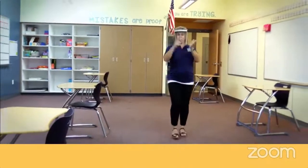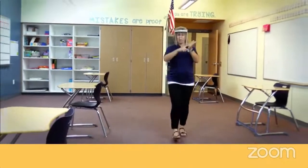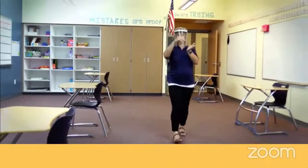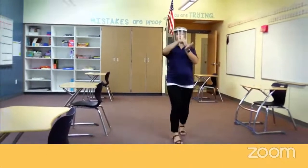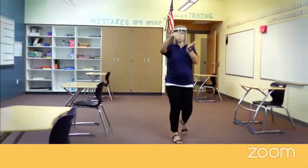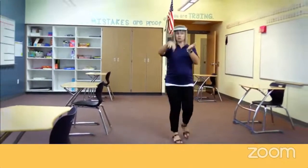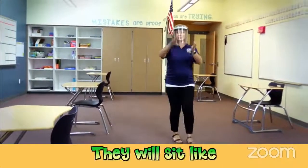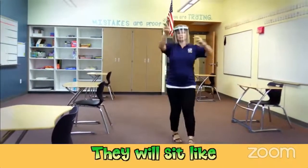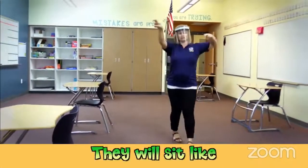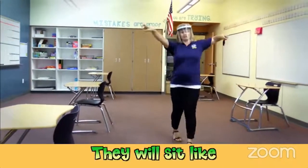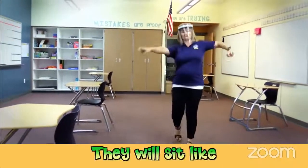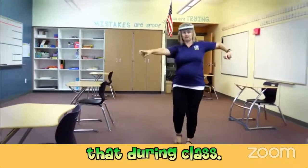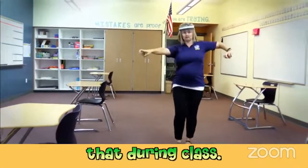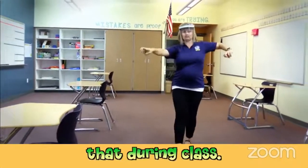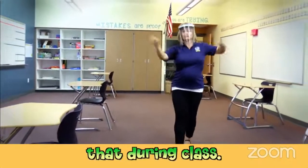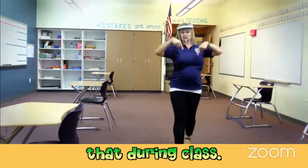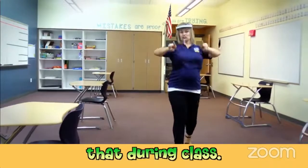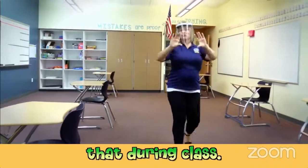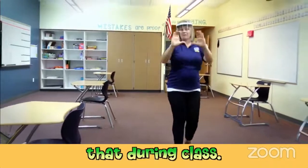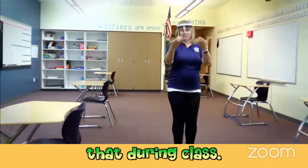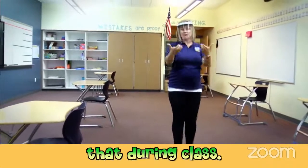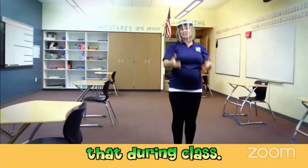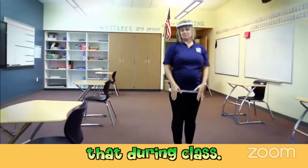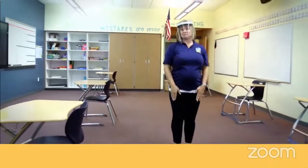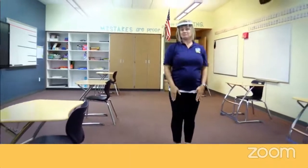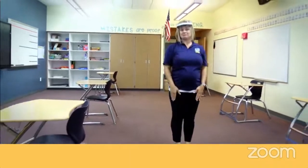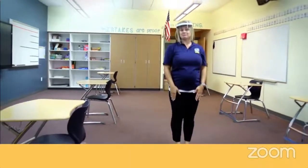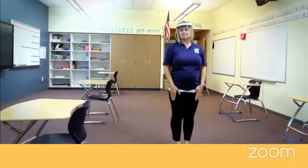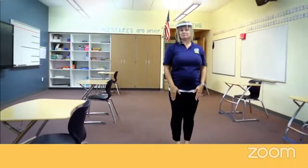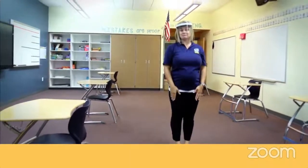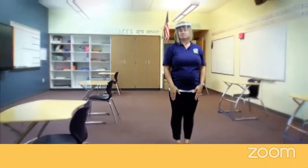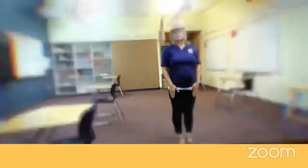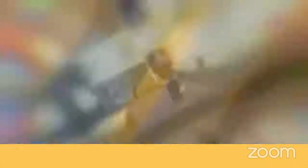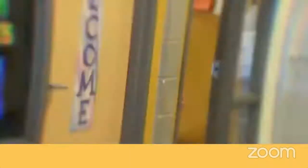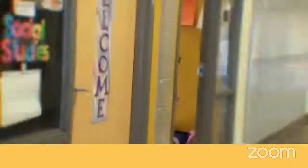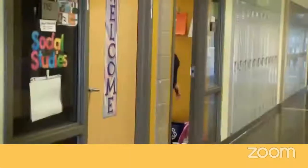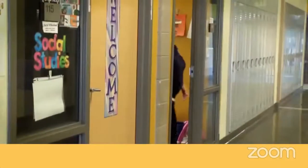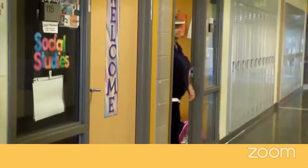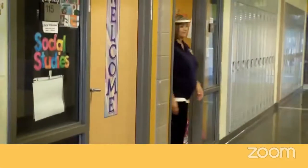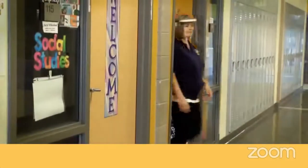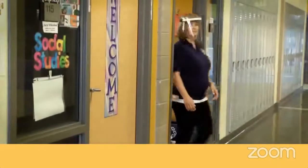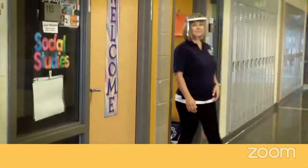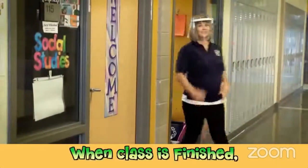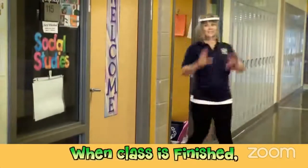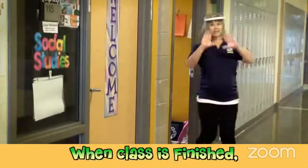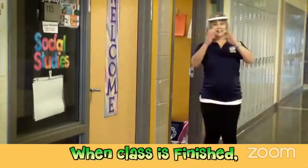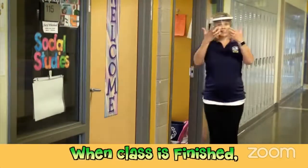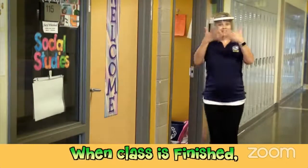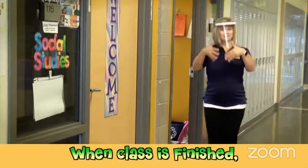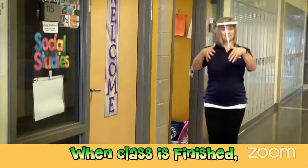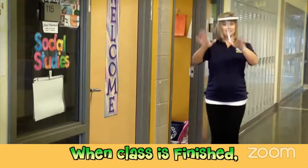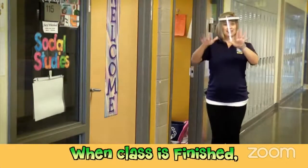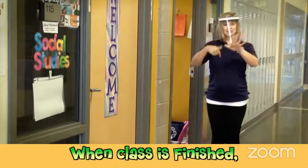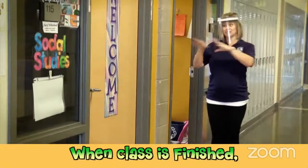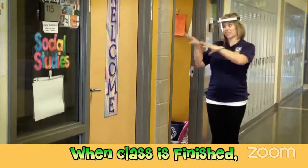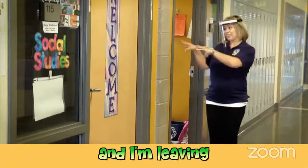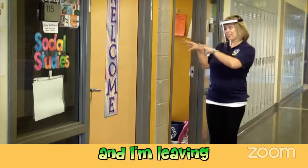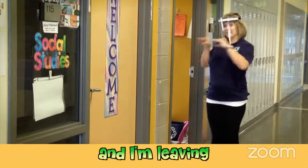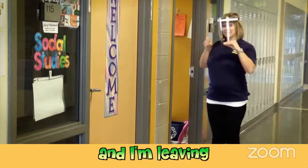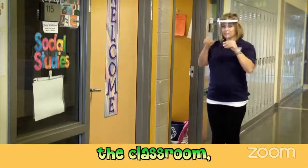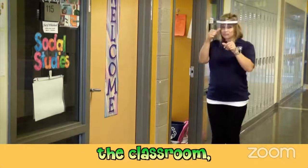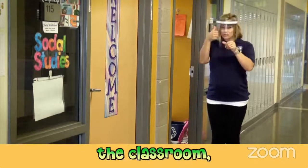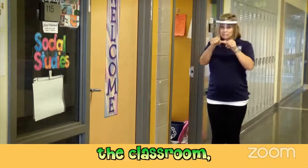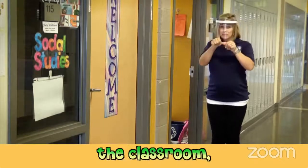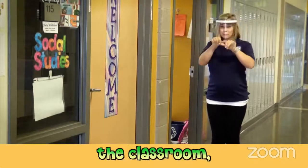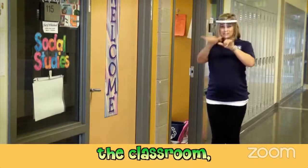chairs. They will sit like that during class. When class is finished and